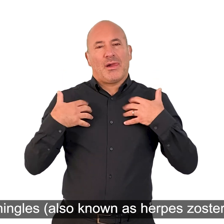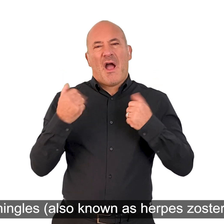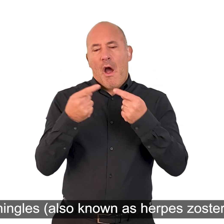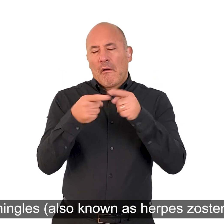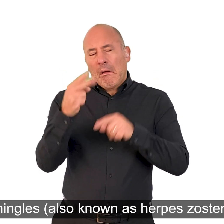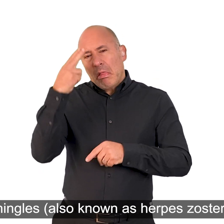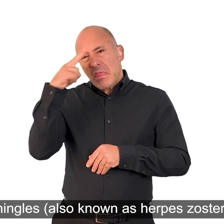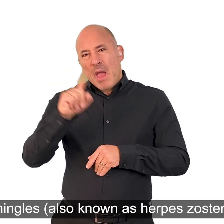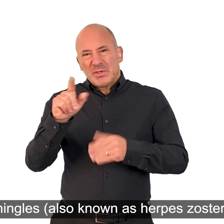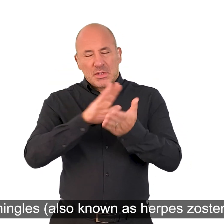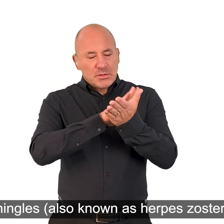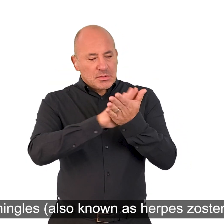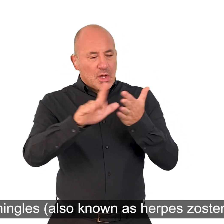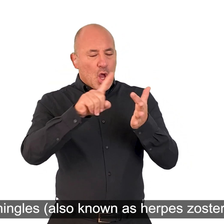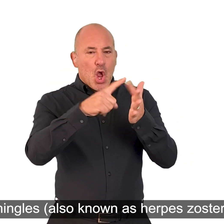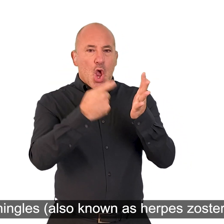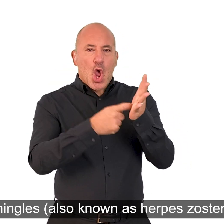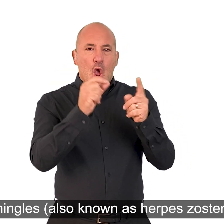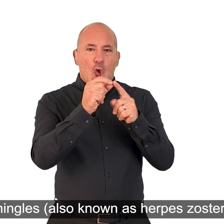Shingles, also known as herpes zoster,